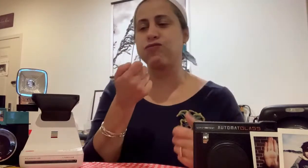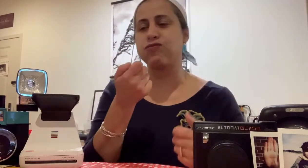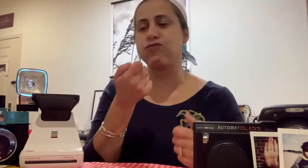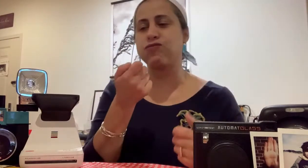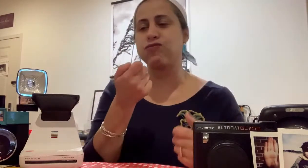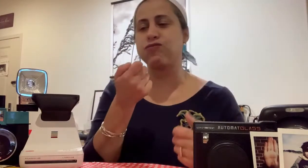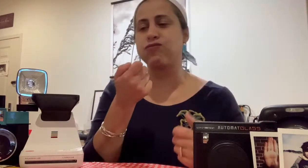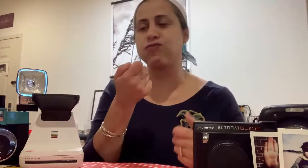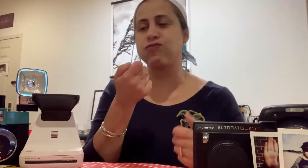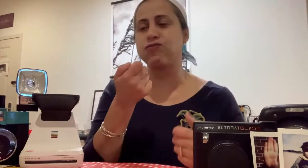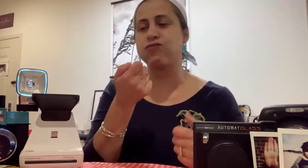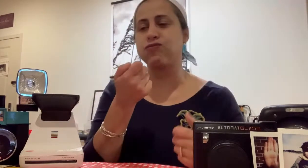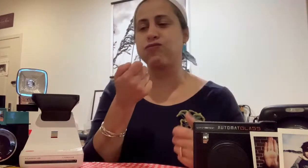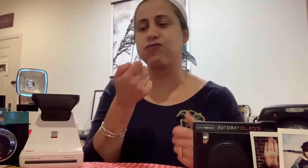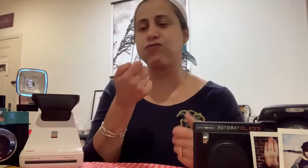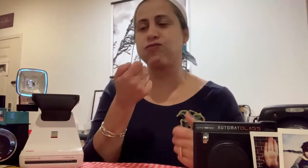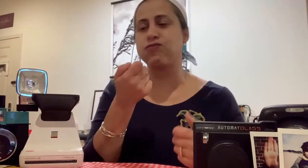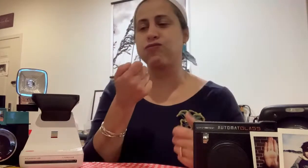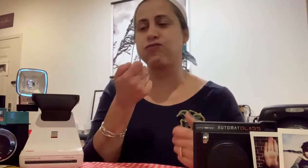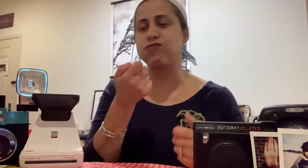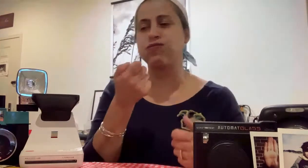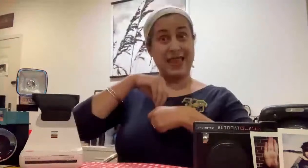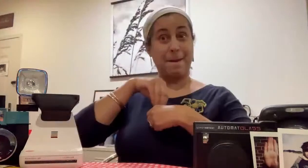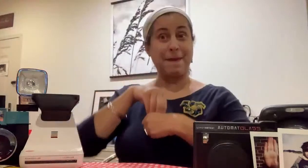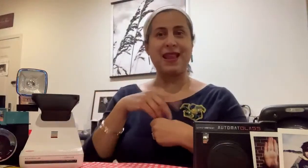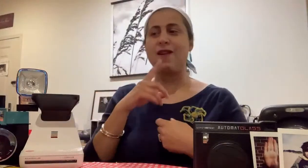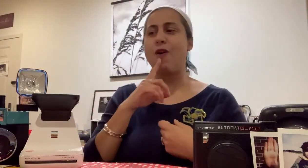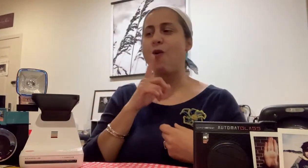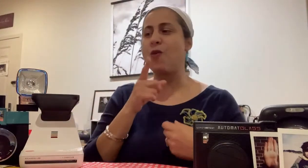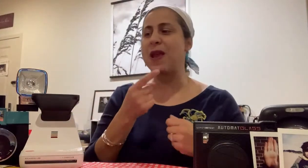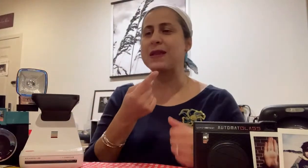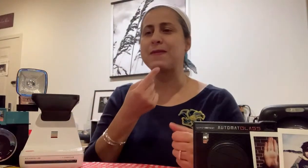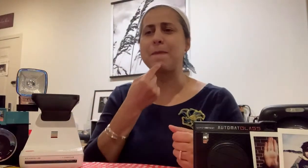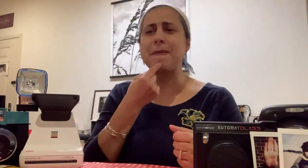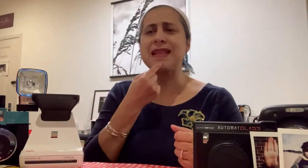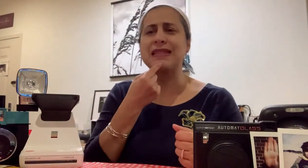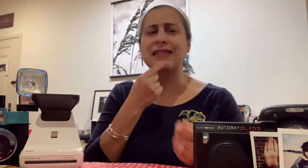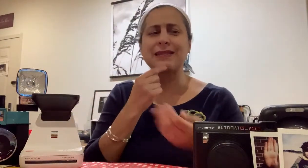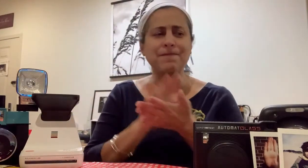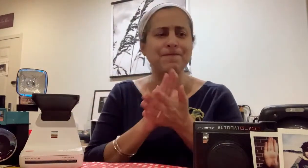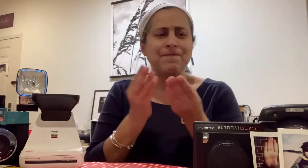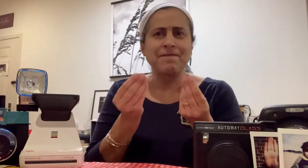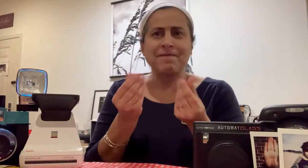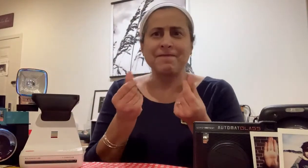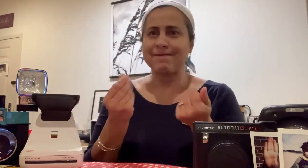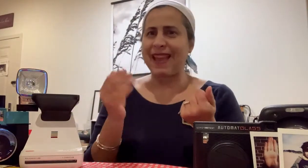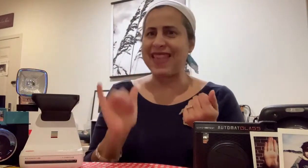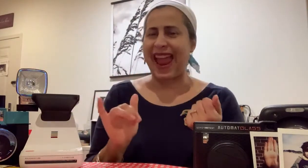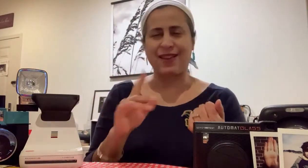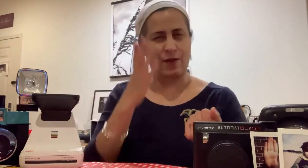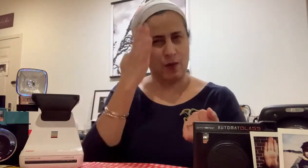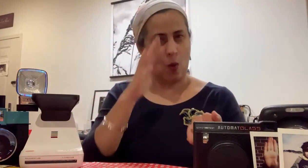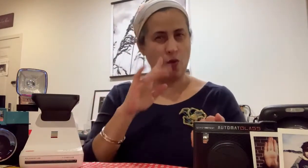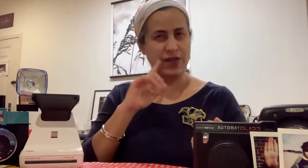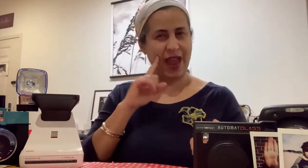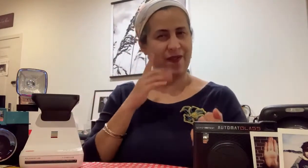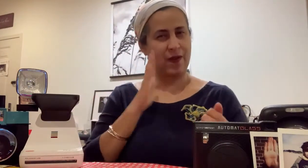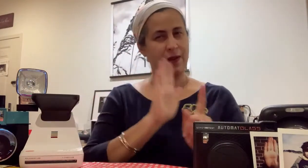Now we have our phones that we have our camera built in. We can just take photos and scroll. But I miss the